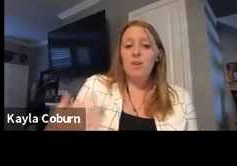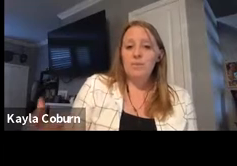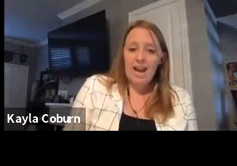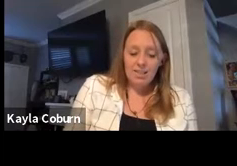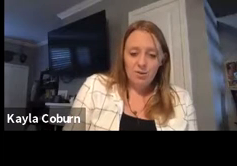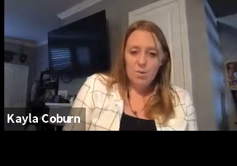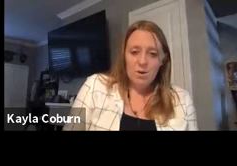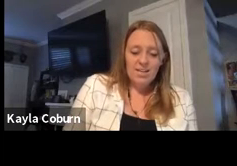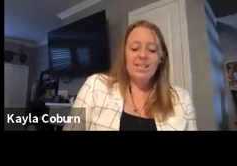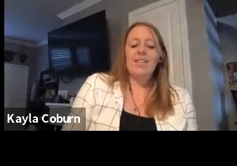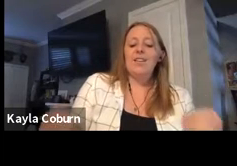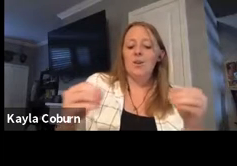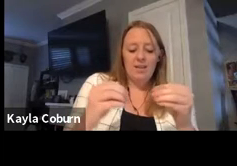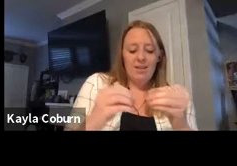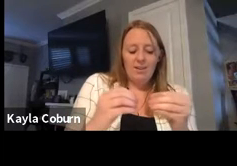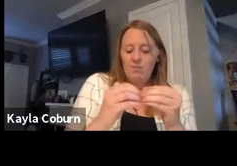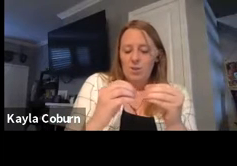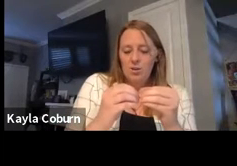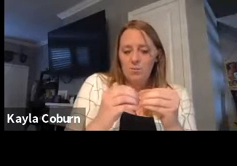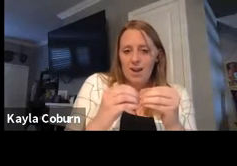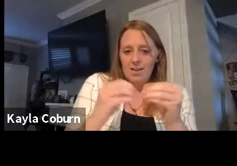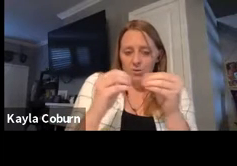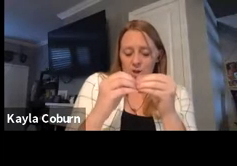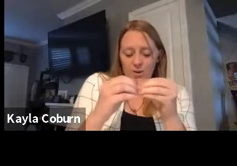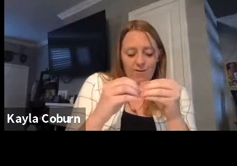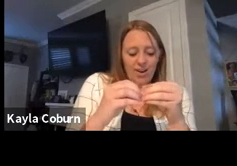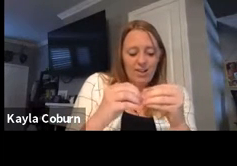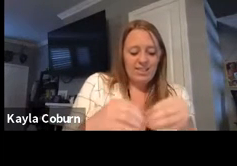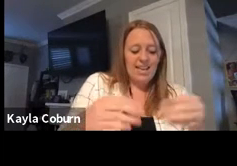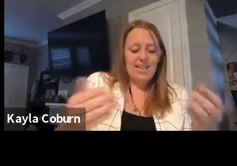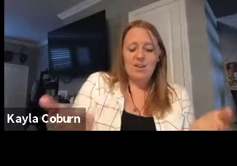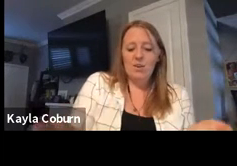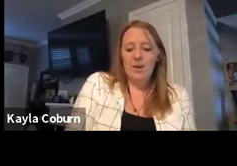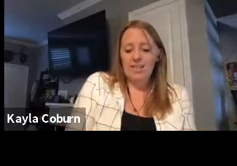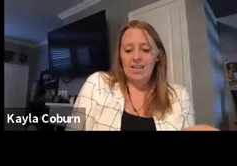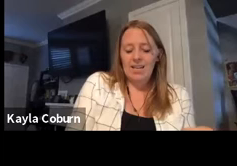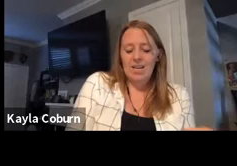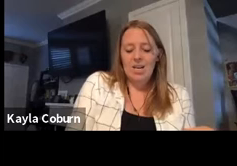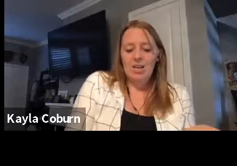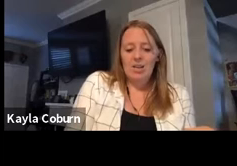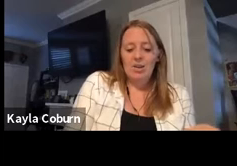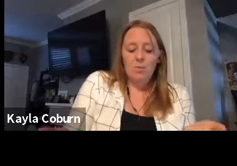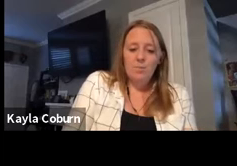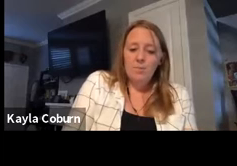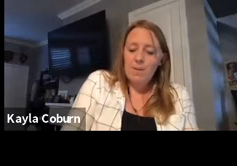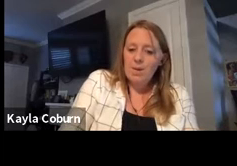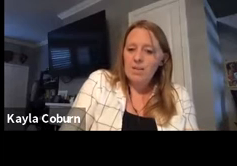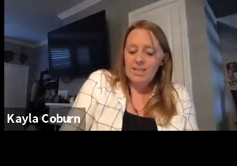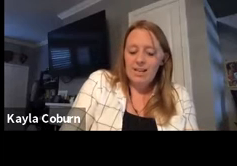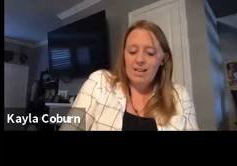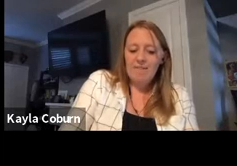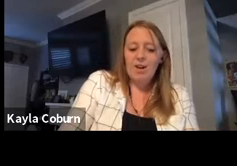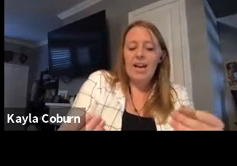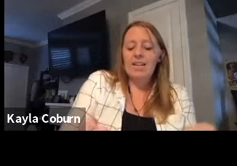and you want them to ask for more, you know, you show it first and then you're going to, maybe you